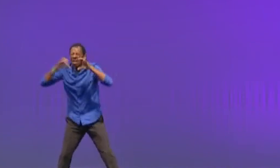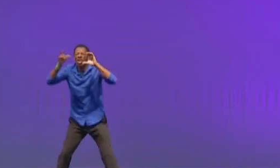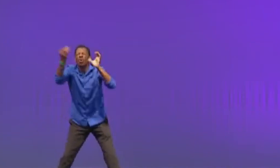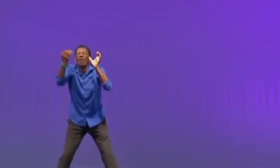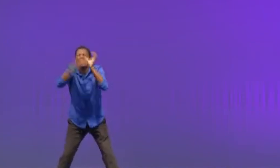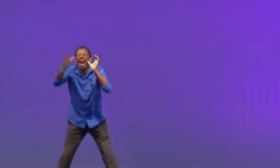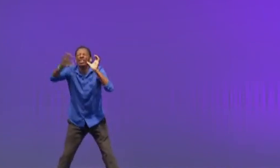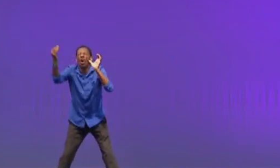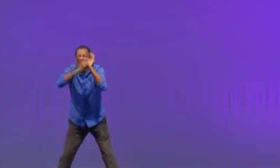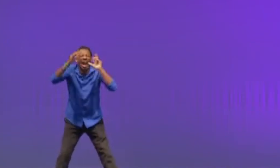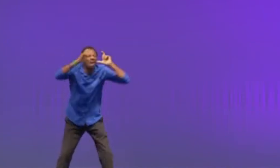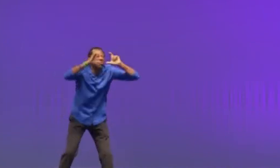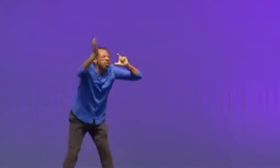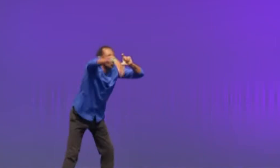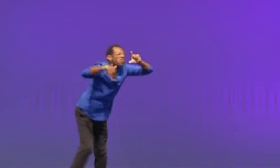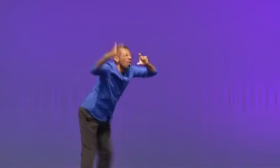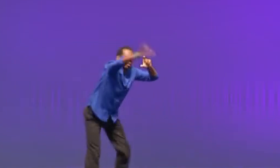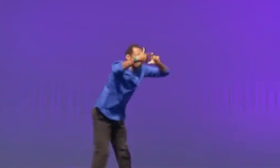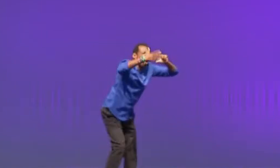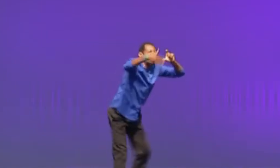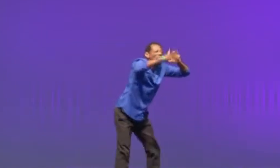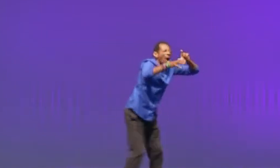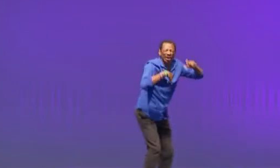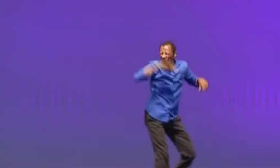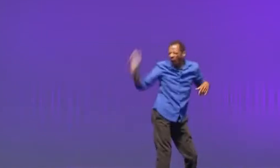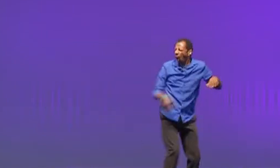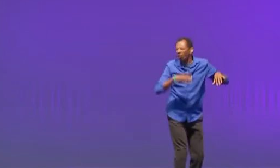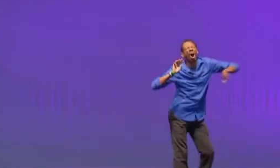Luckily for me, I had a waterproof camera. So I'm like, hey, honey, would you do that again?